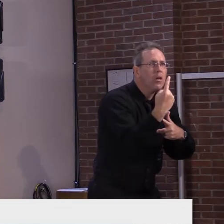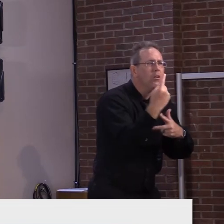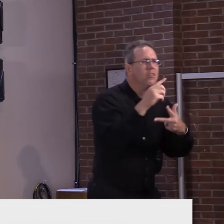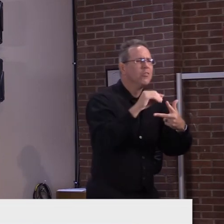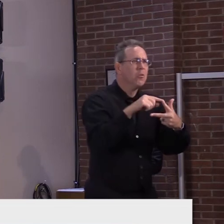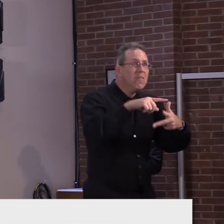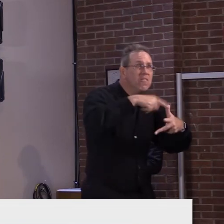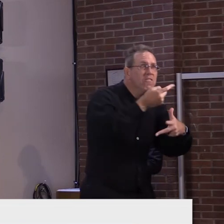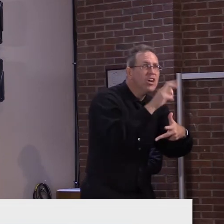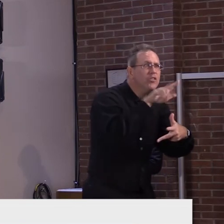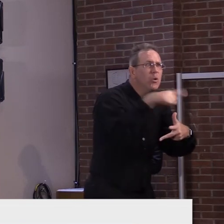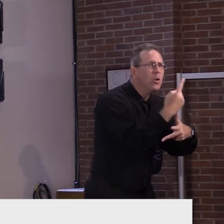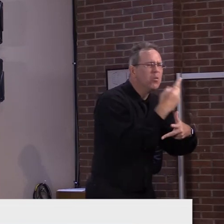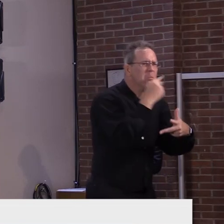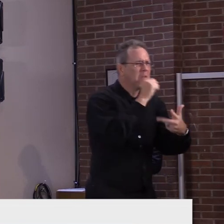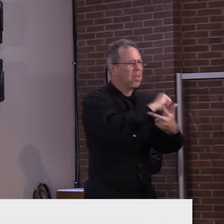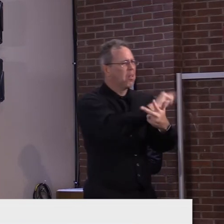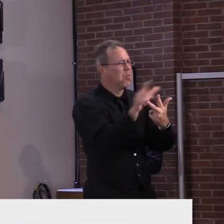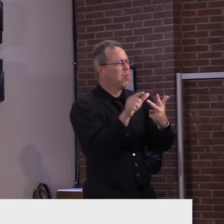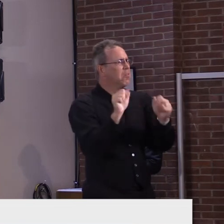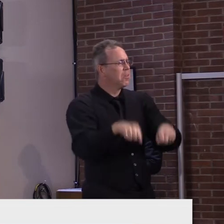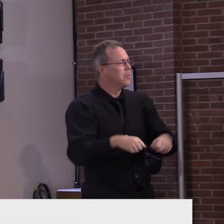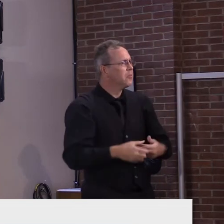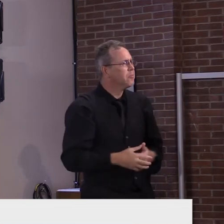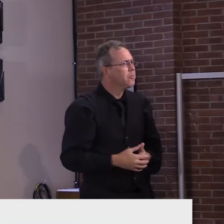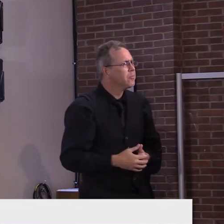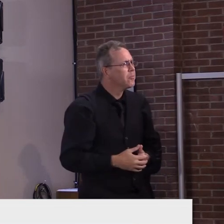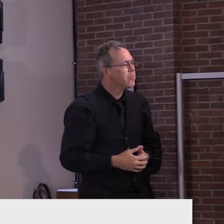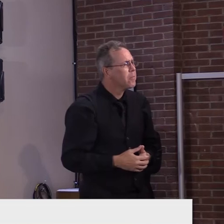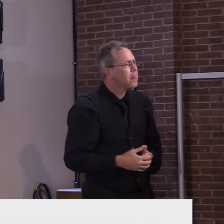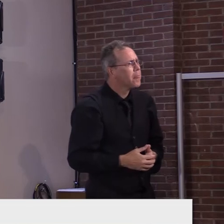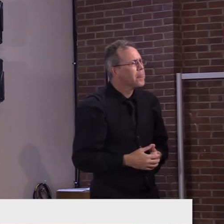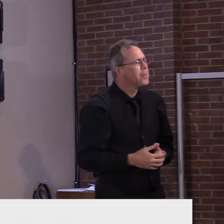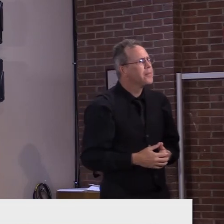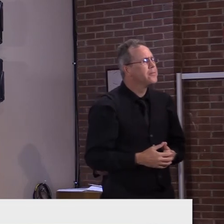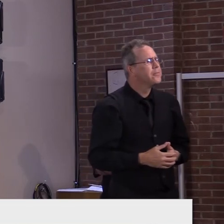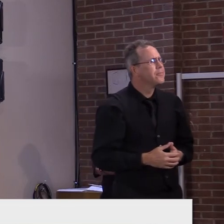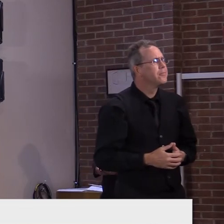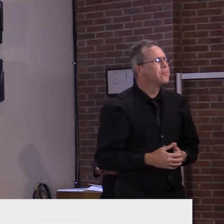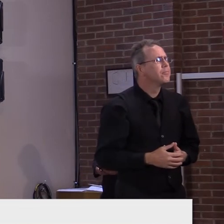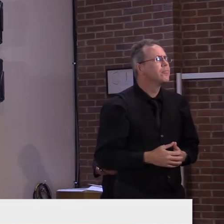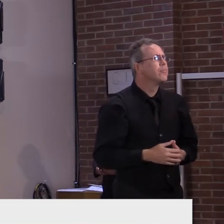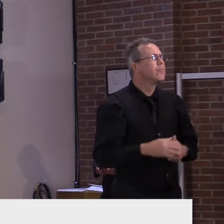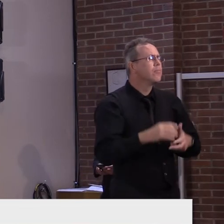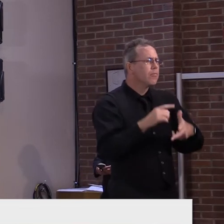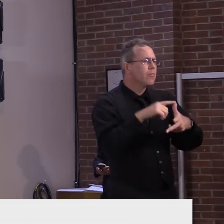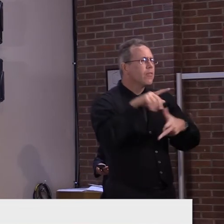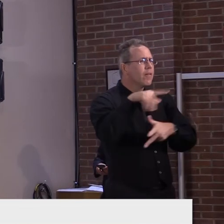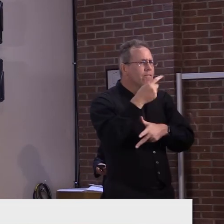vaccines. One of them has been fully approved. The others will follow suit soon after.